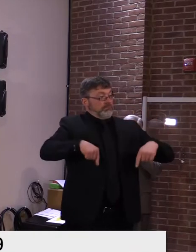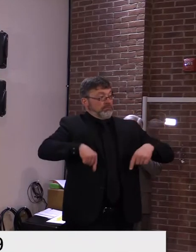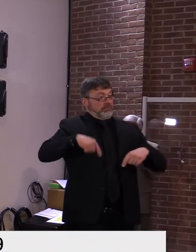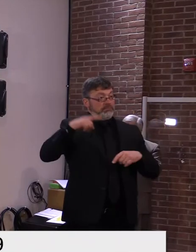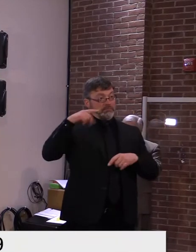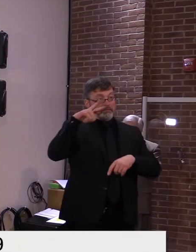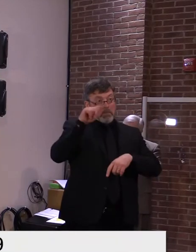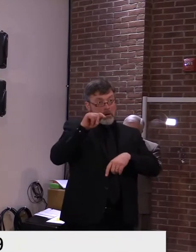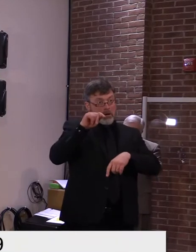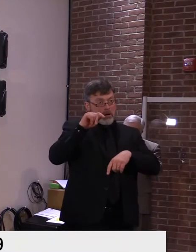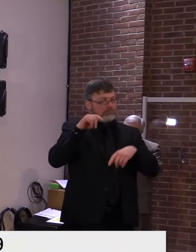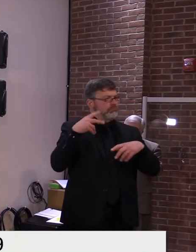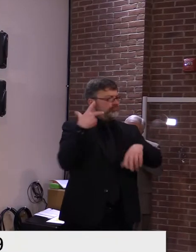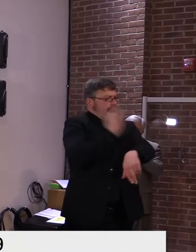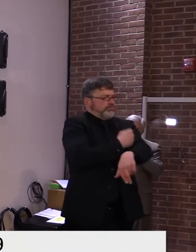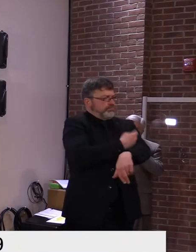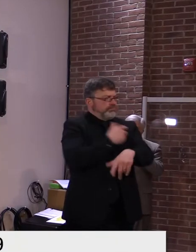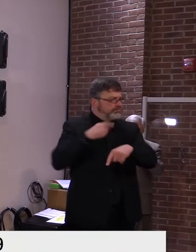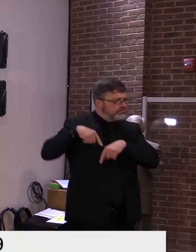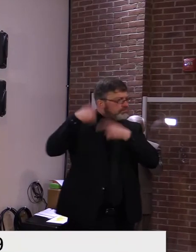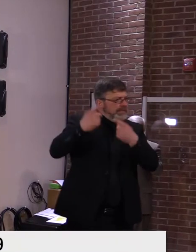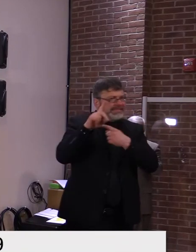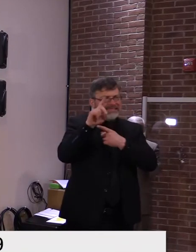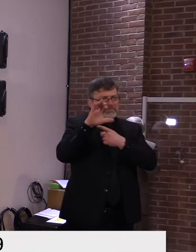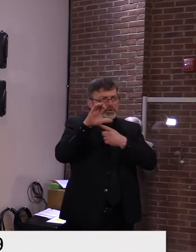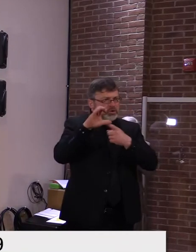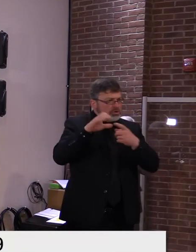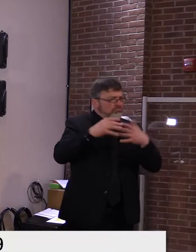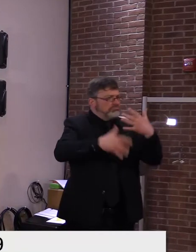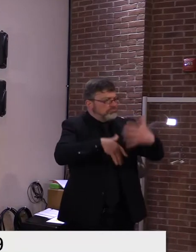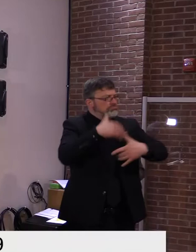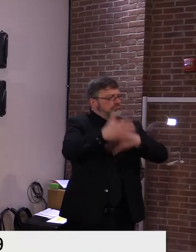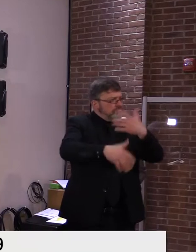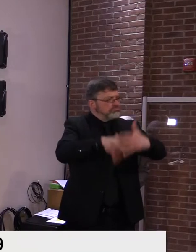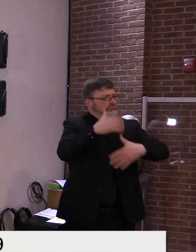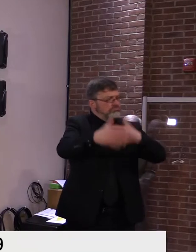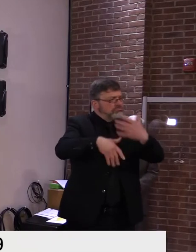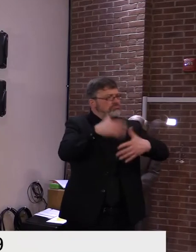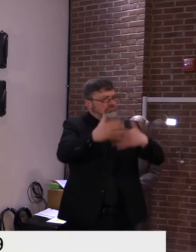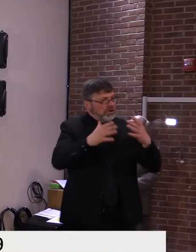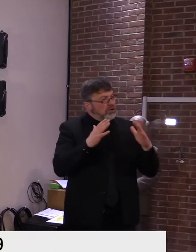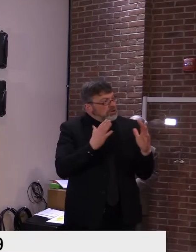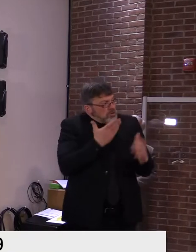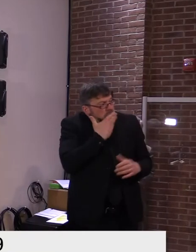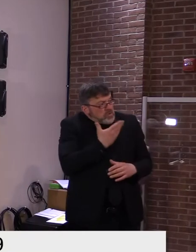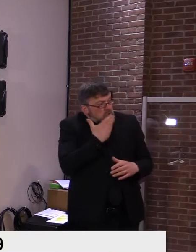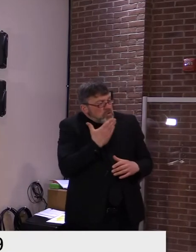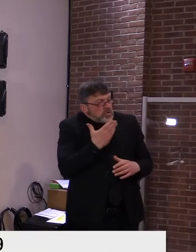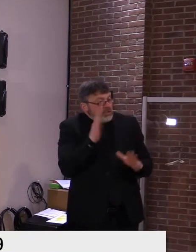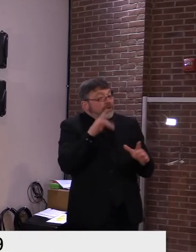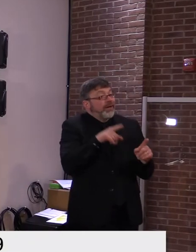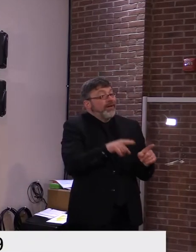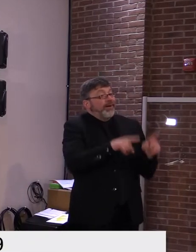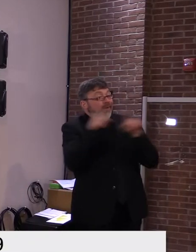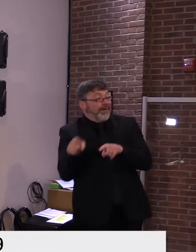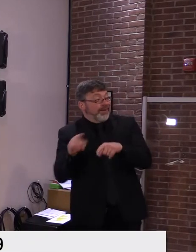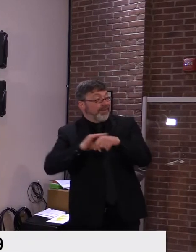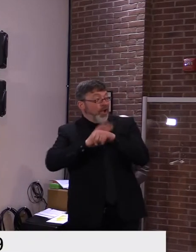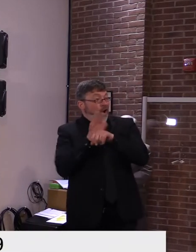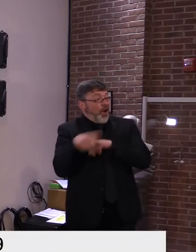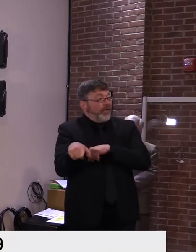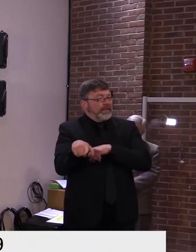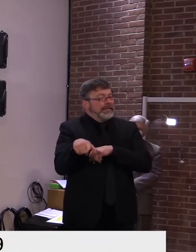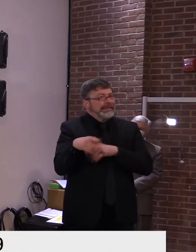the virus does best: move easily from person to person. Throughout the country, including up and down the